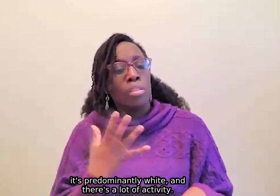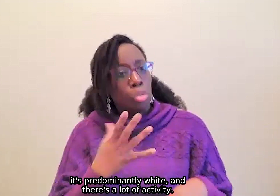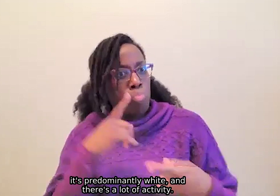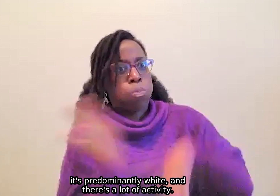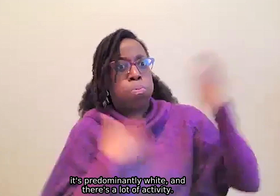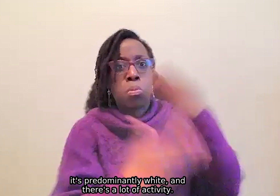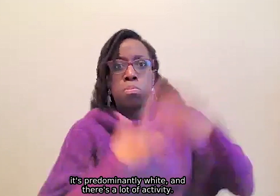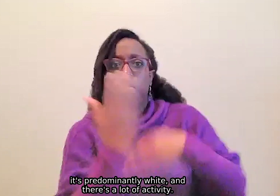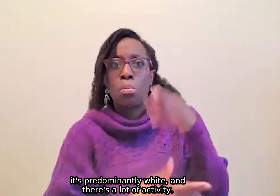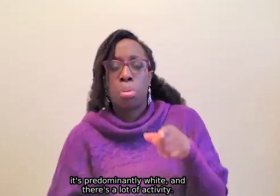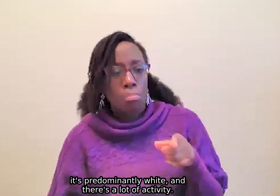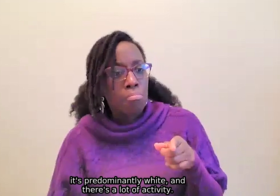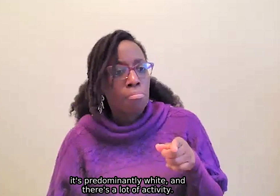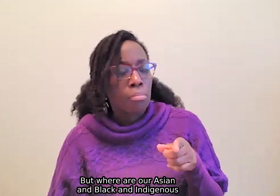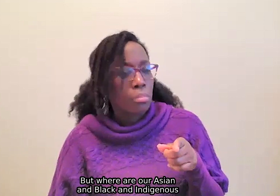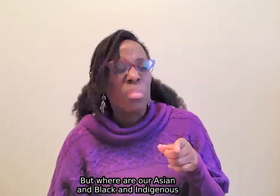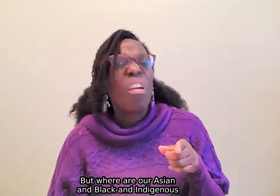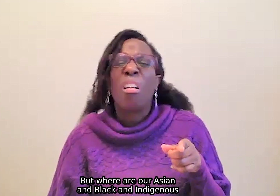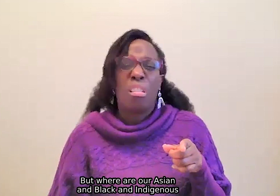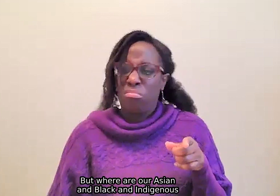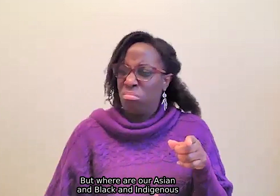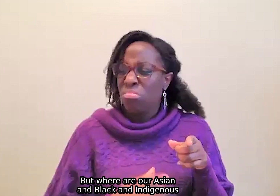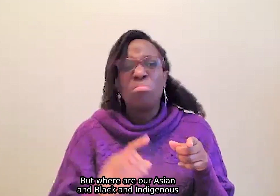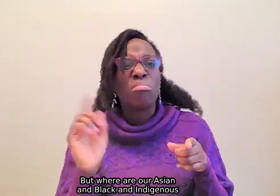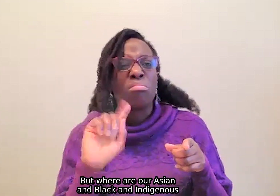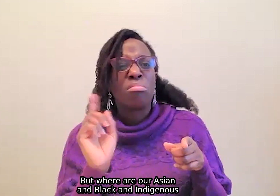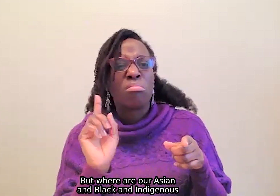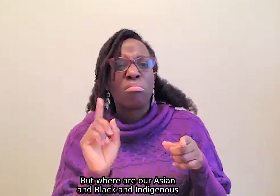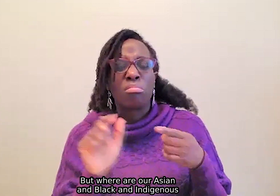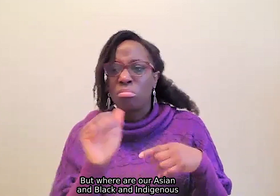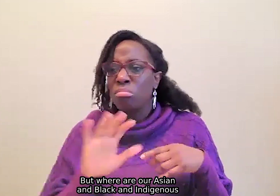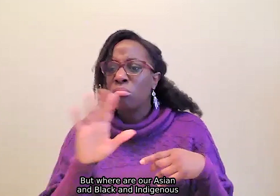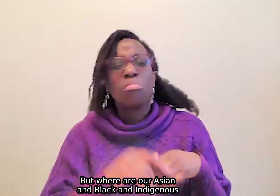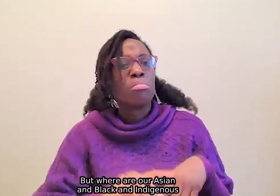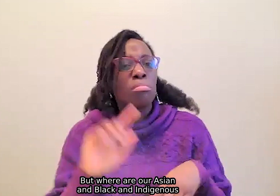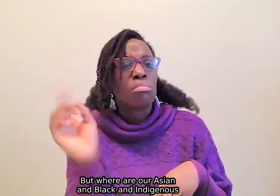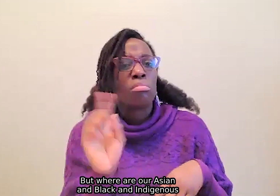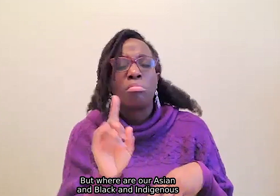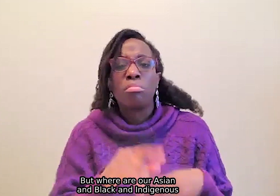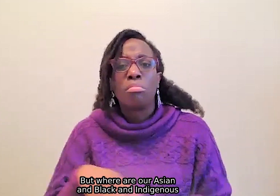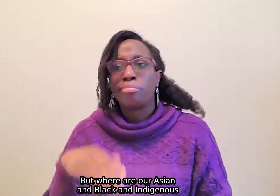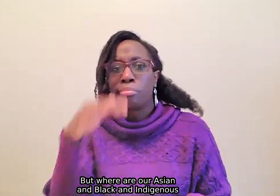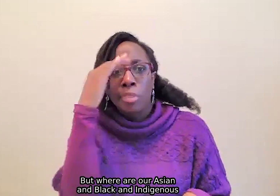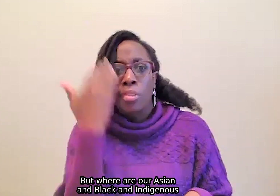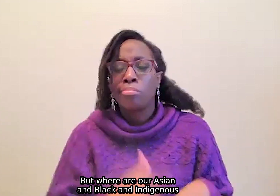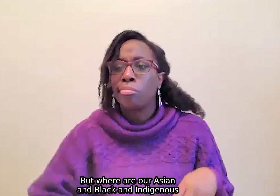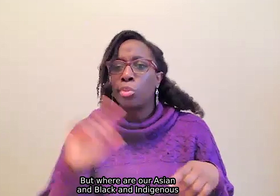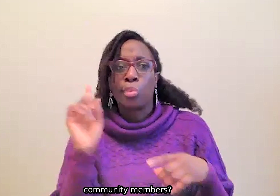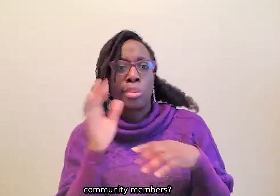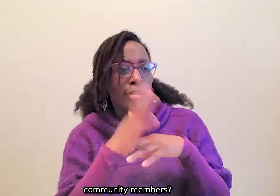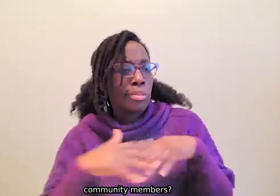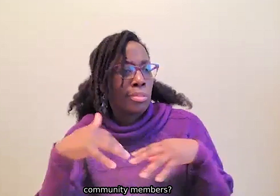there's a lot of activity. But where are our Asian and Black and